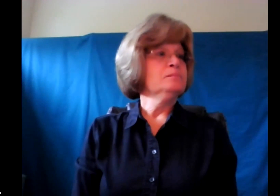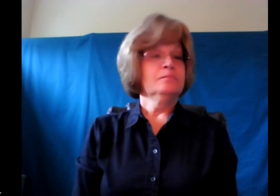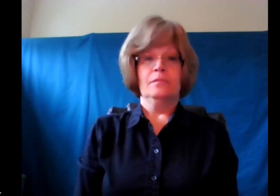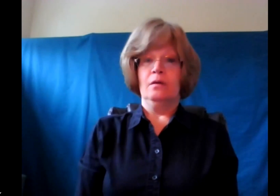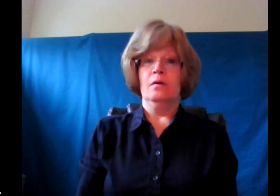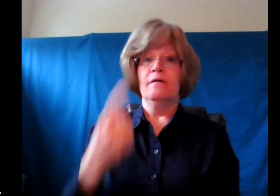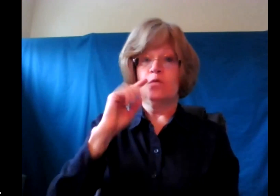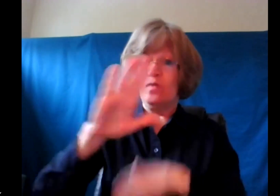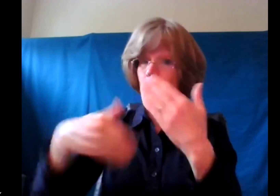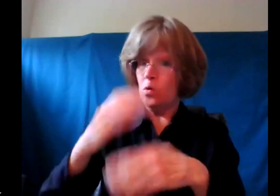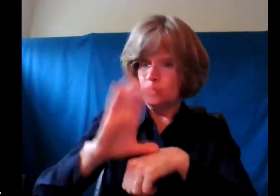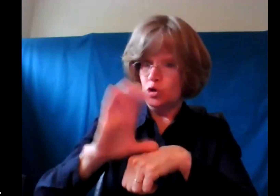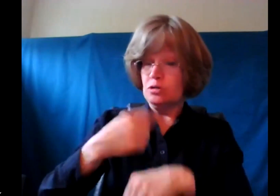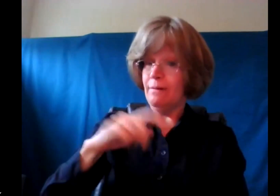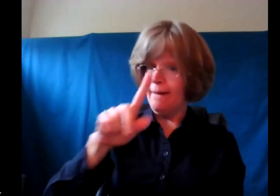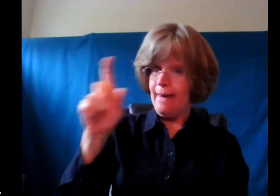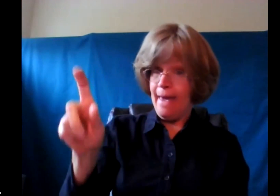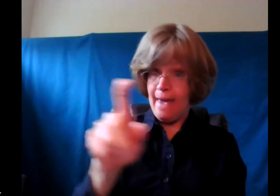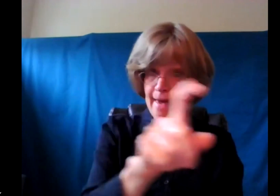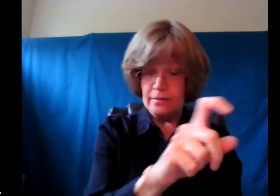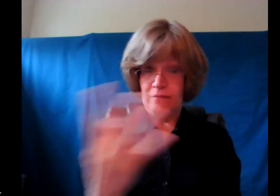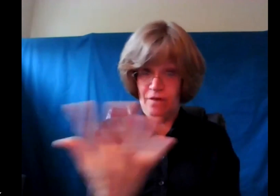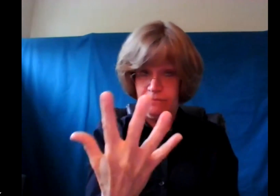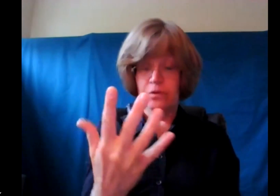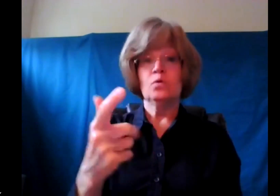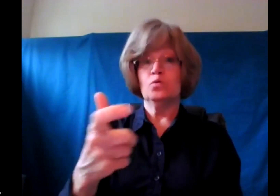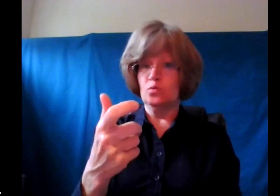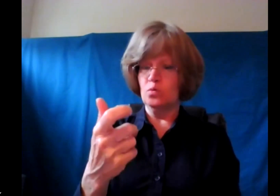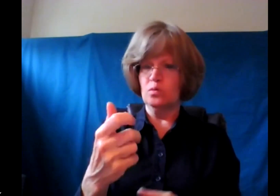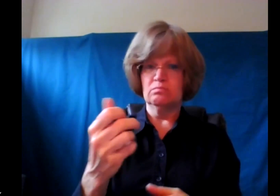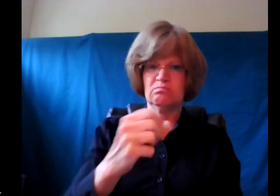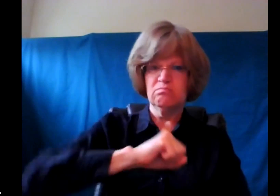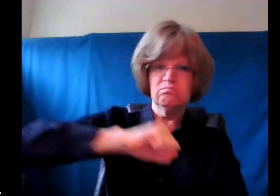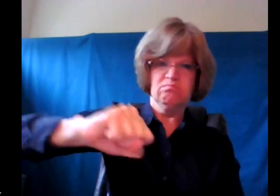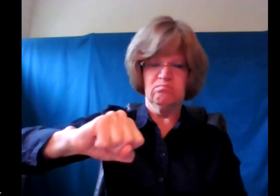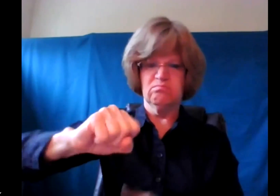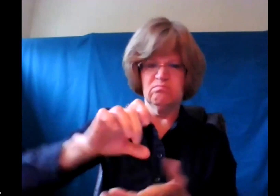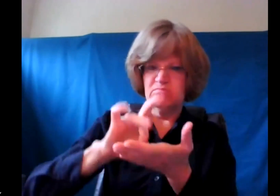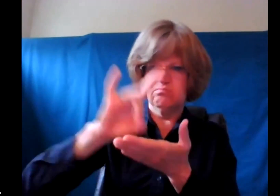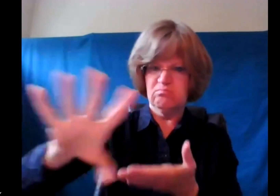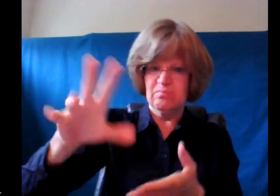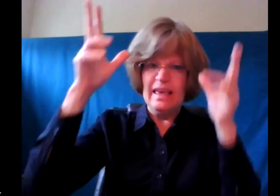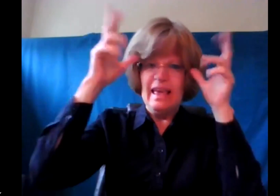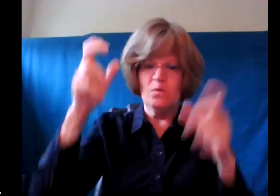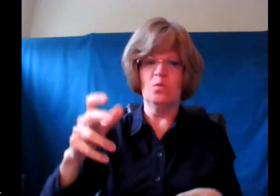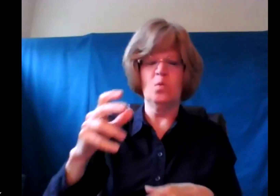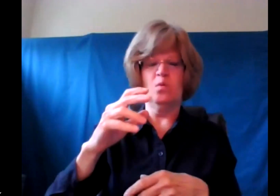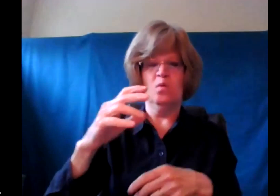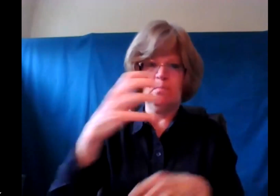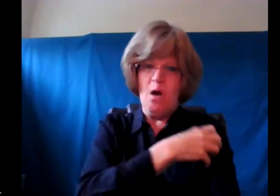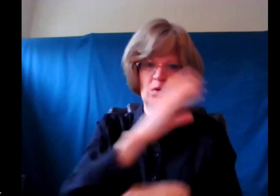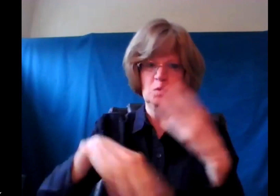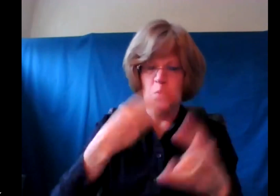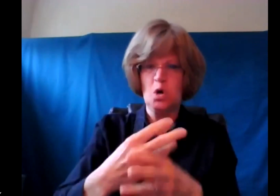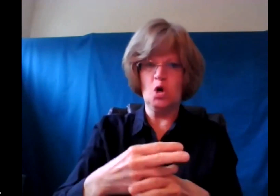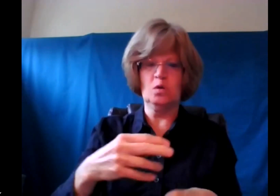And so on behalf of the whole church, I ask you, do you renounce the spiritual forces of wickedness, reject the evil powers of this world,